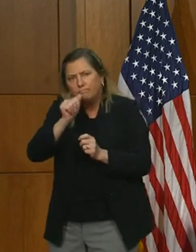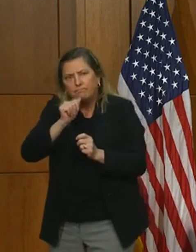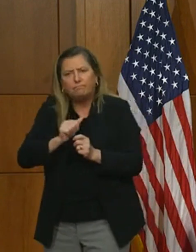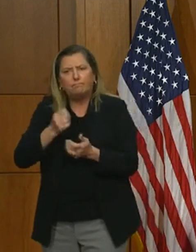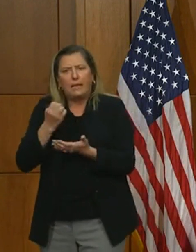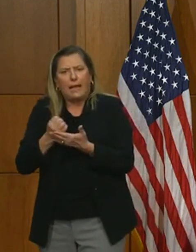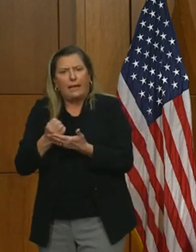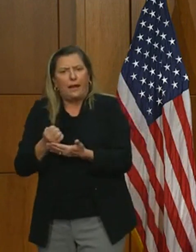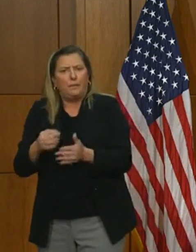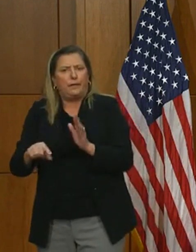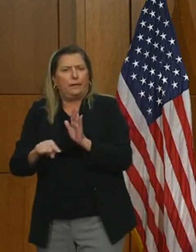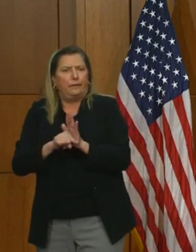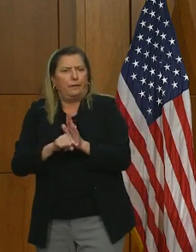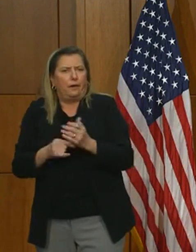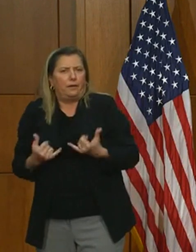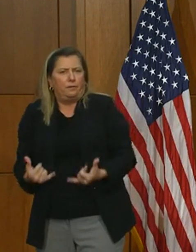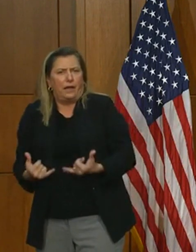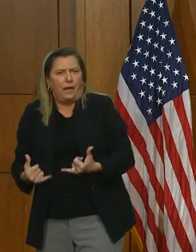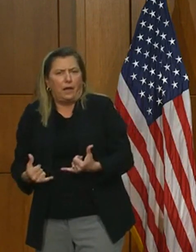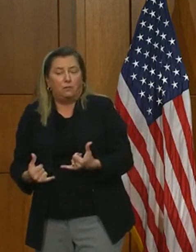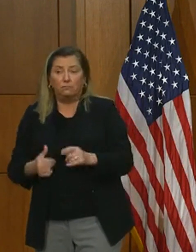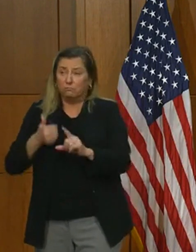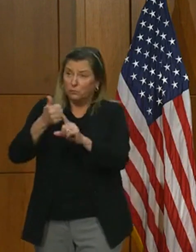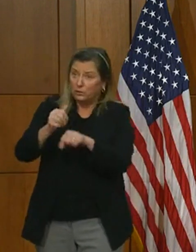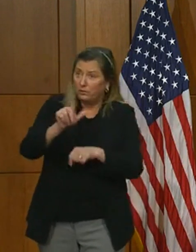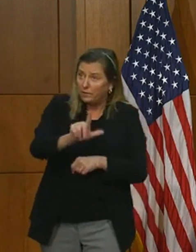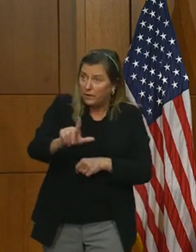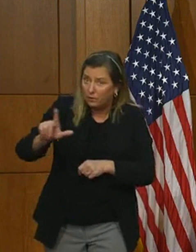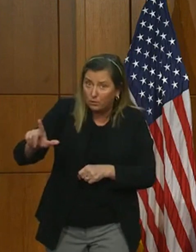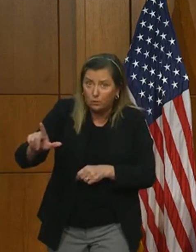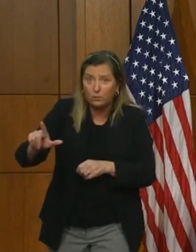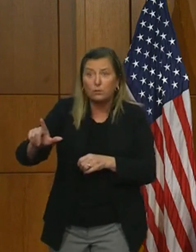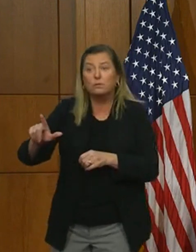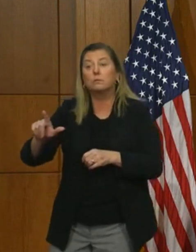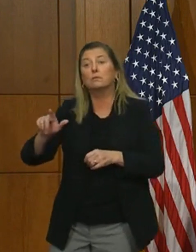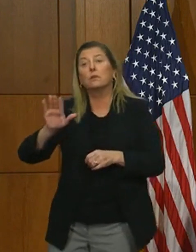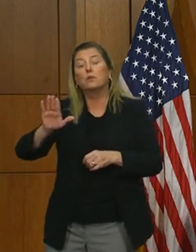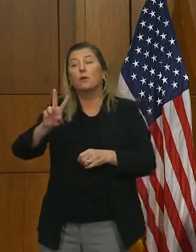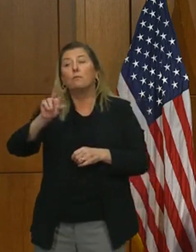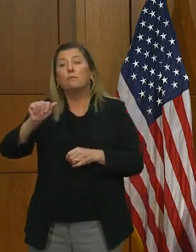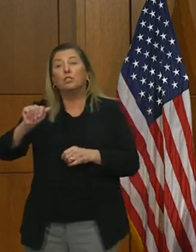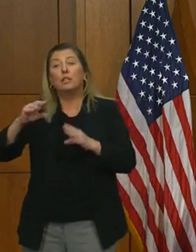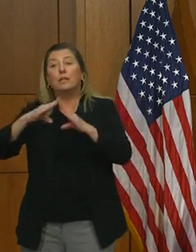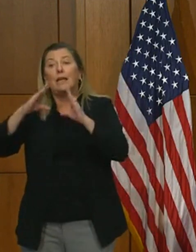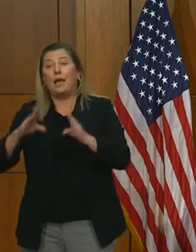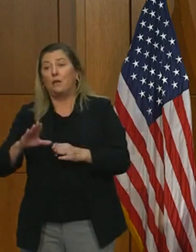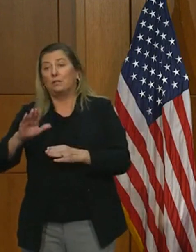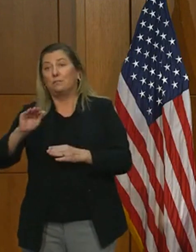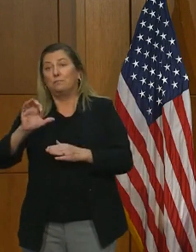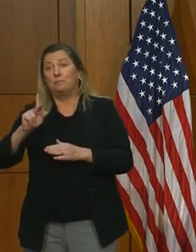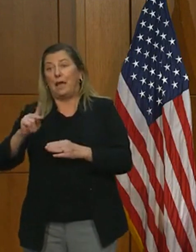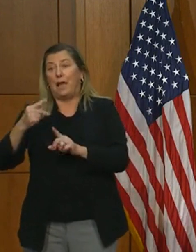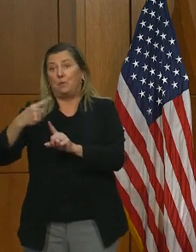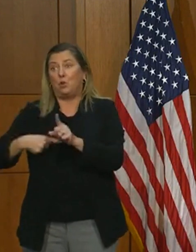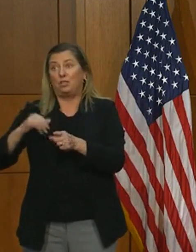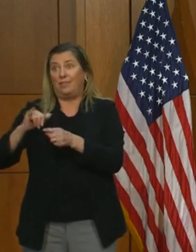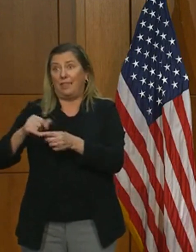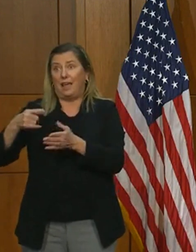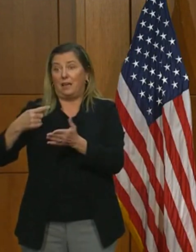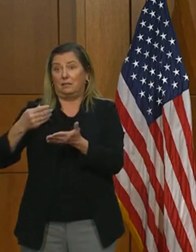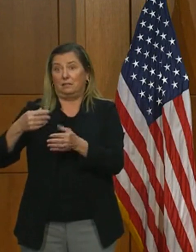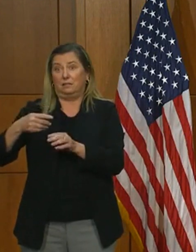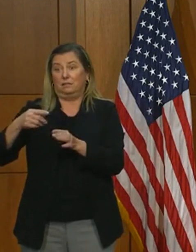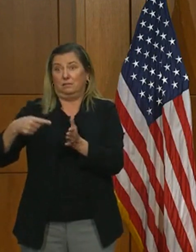hardship. If you are a landlord who has had your Virginia Housing-backed mortgage deferred, you must pass